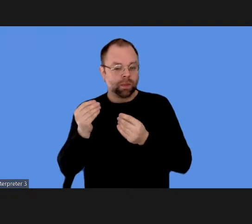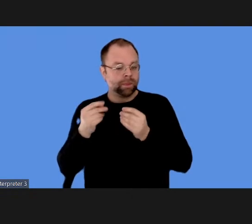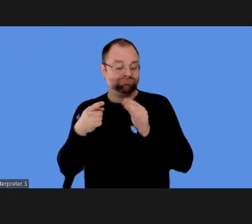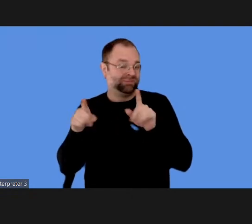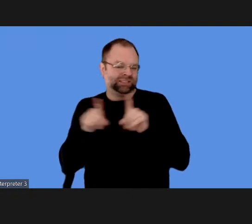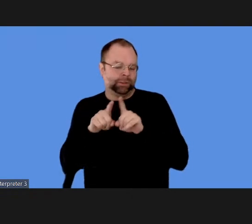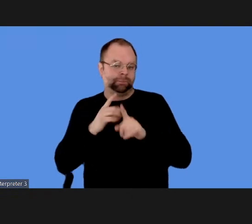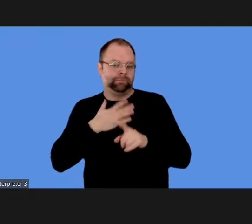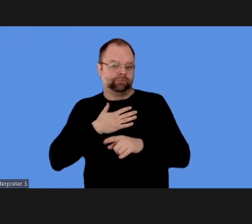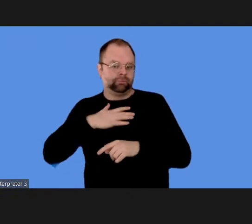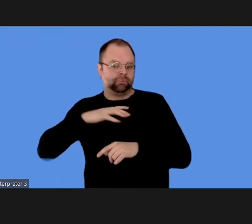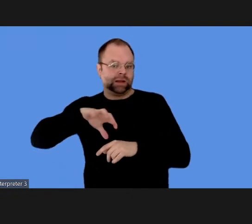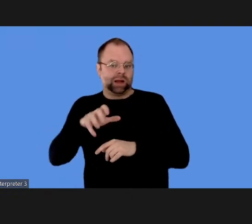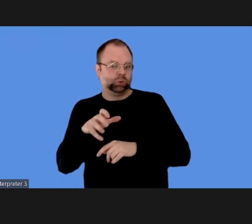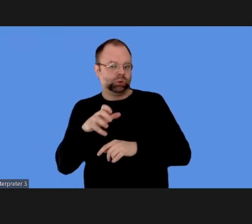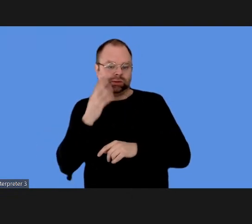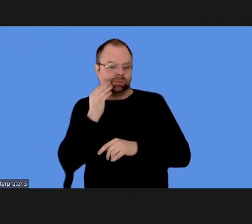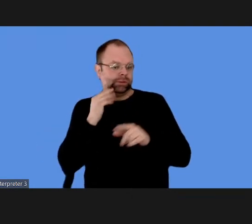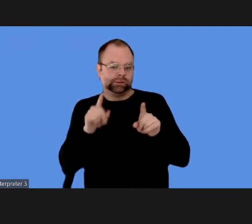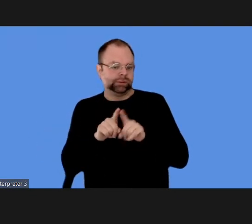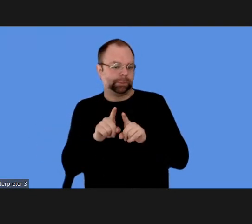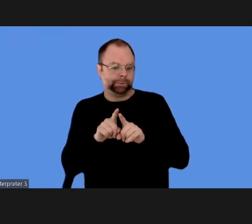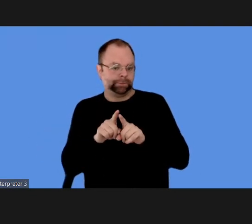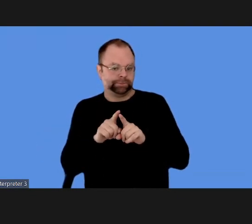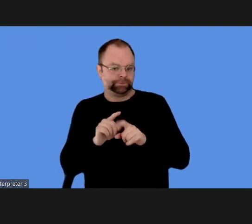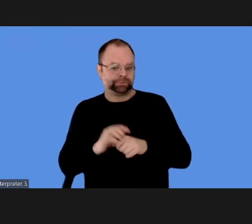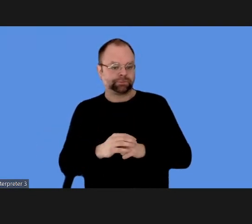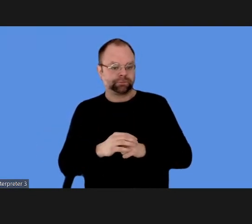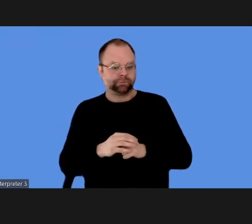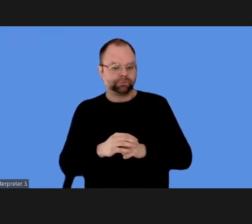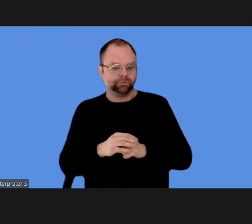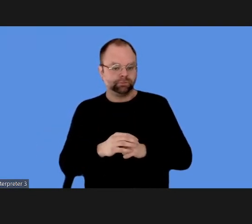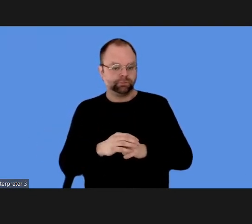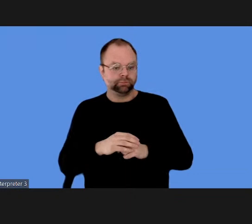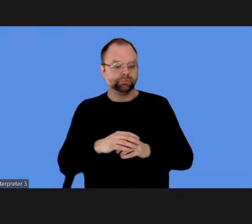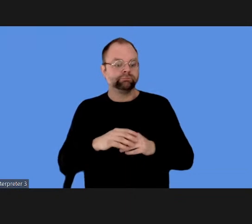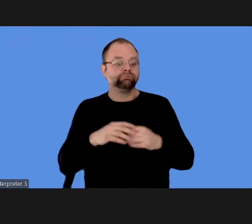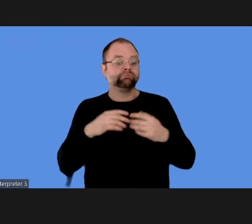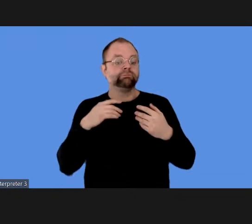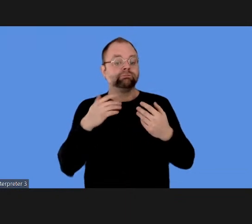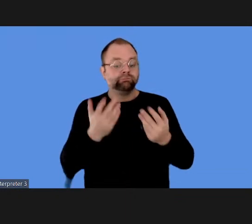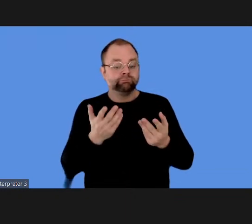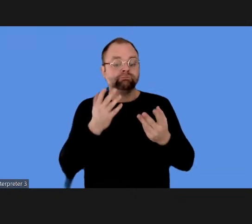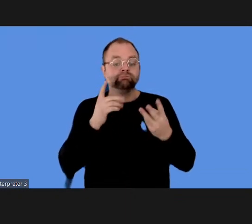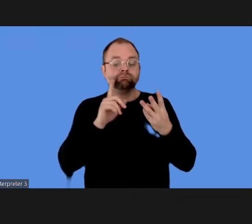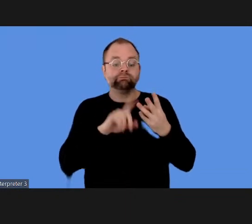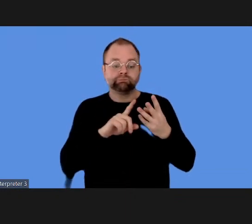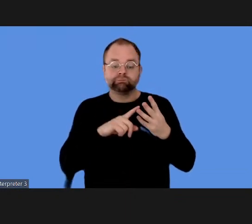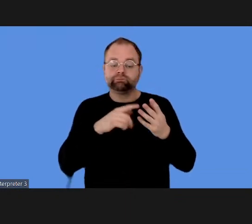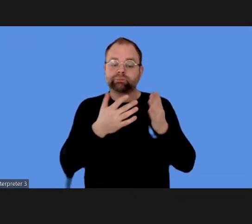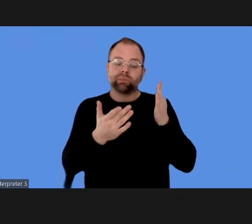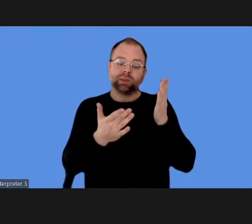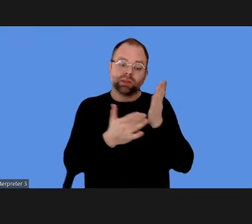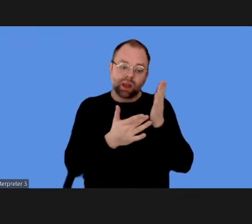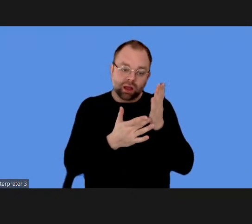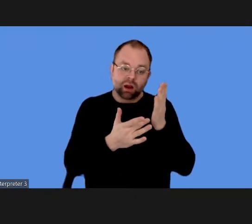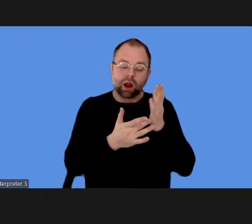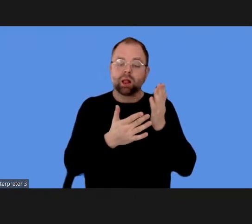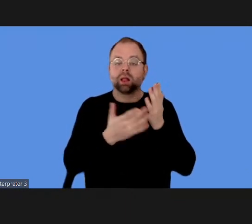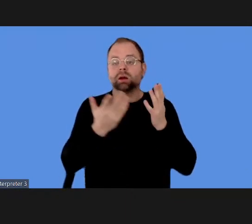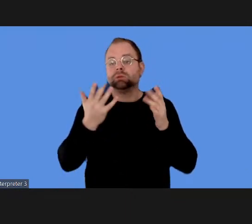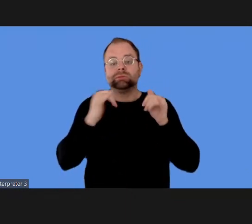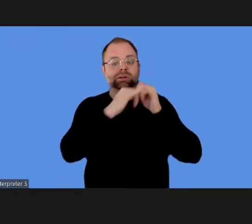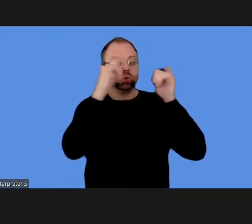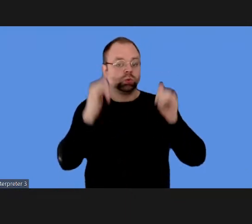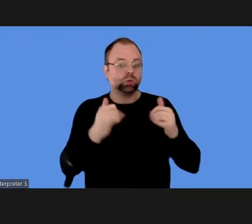coordination issue, coordination within the country, and also within the country in a sense of data is not supposed